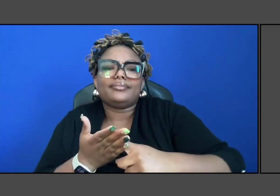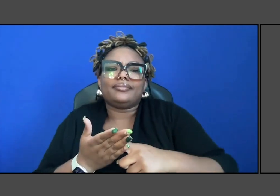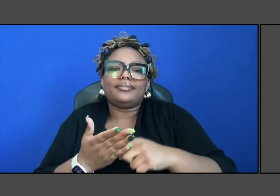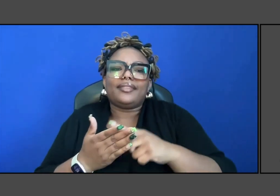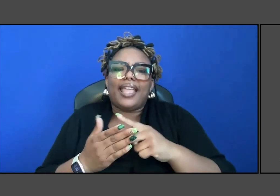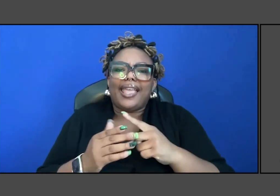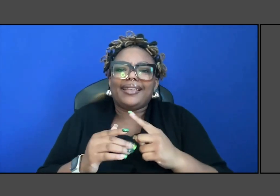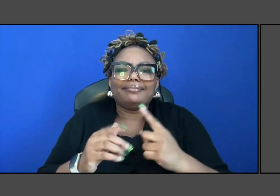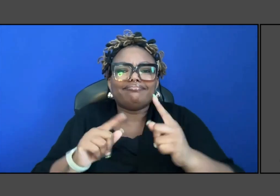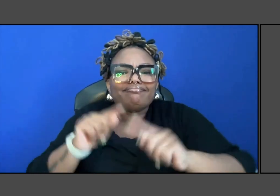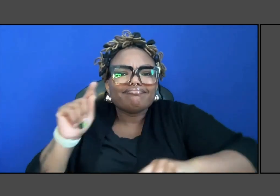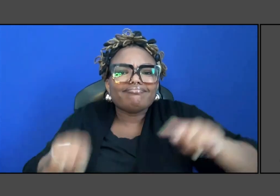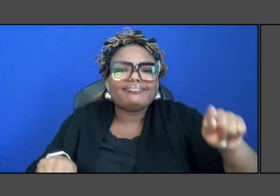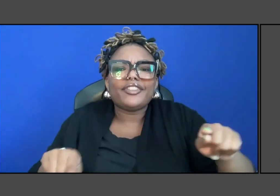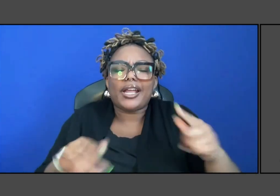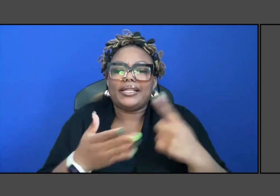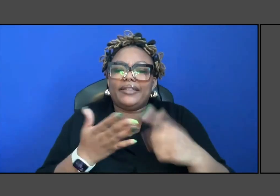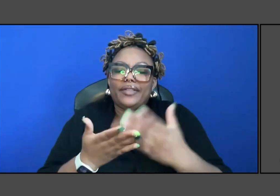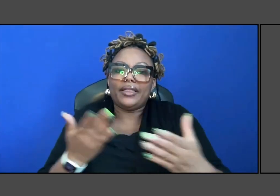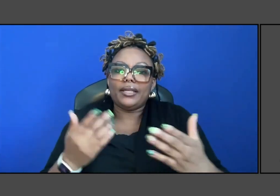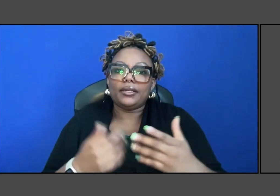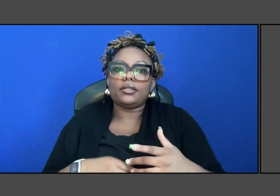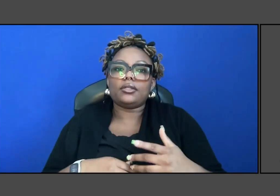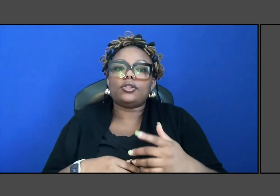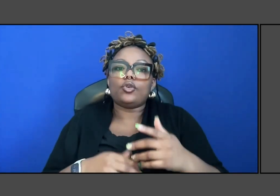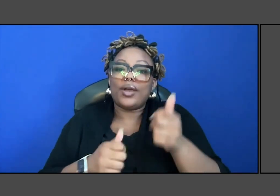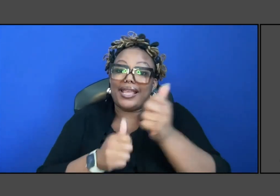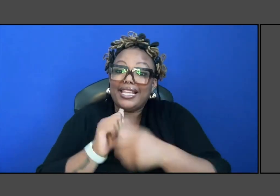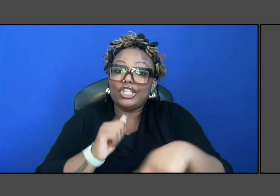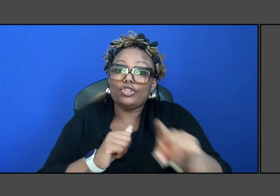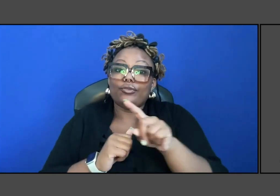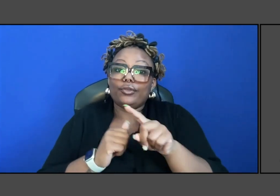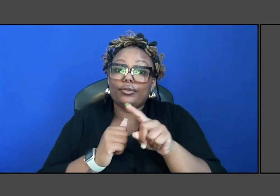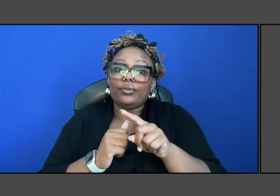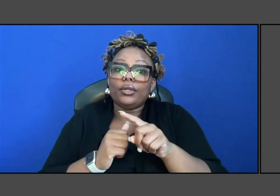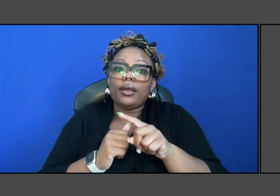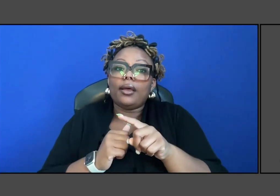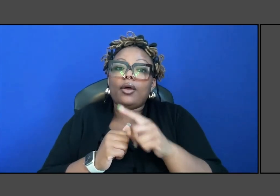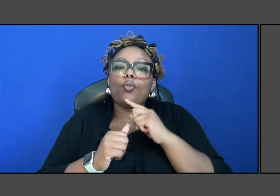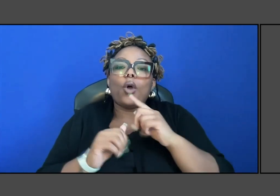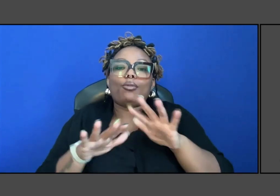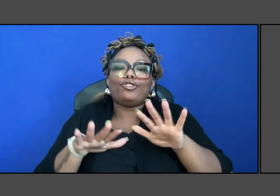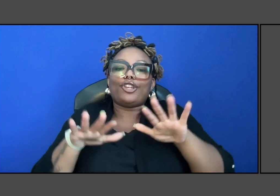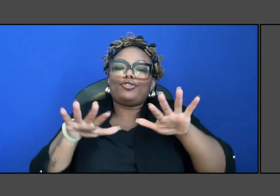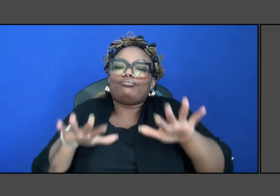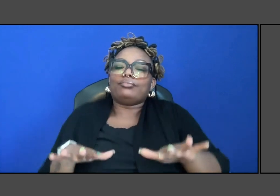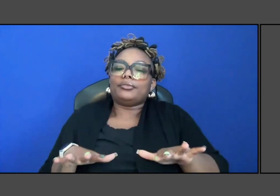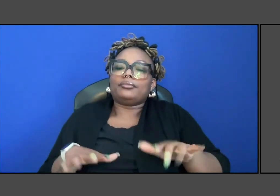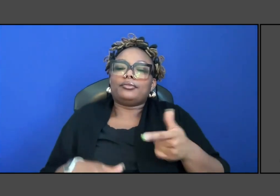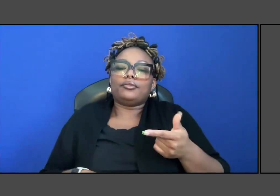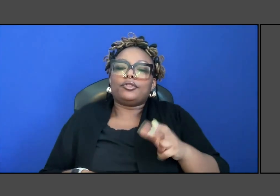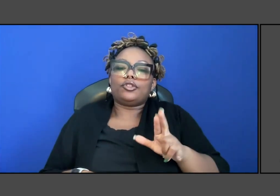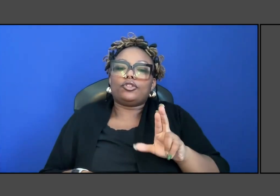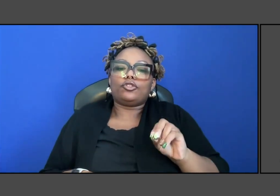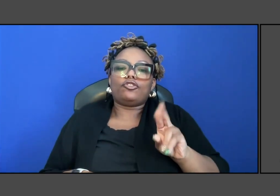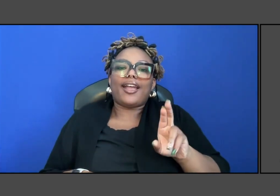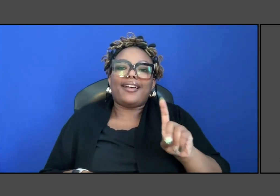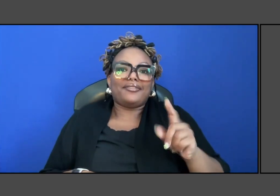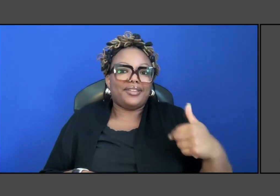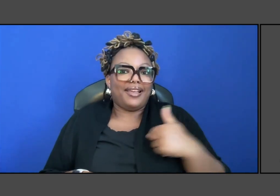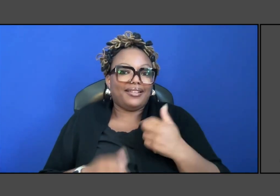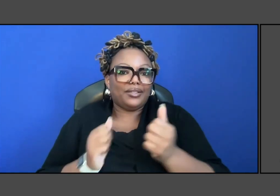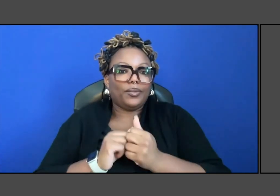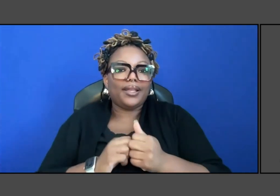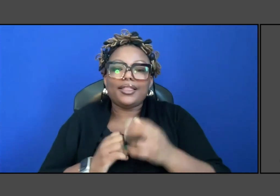places. So what would you each like to ground us with and leave us with a final